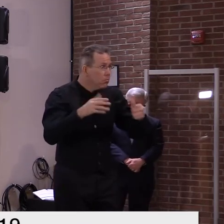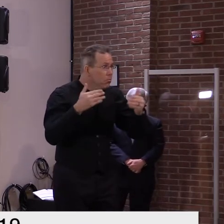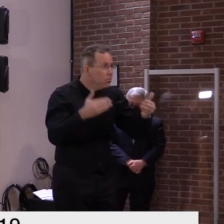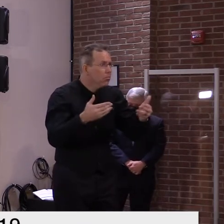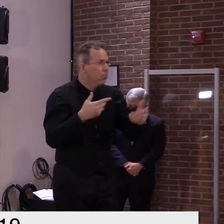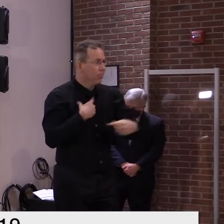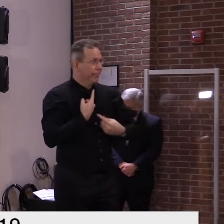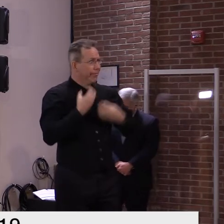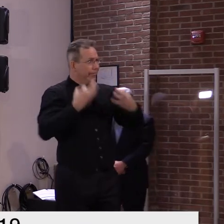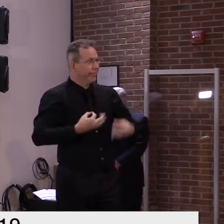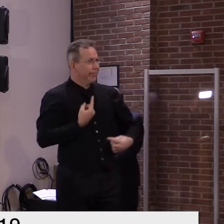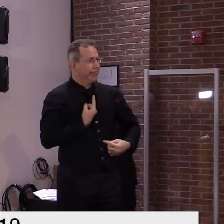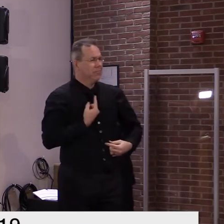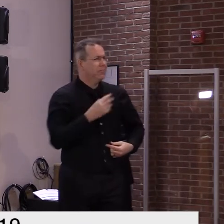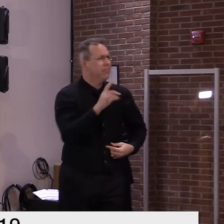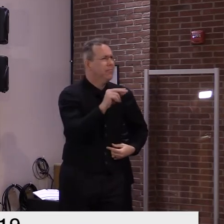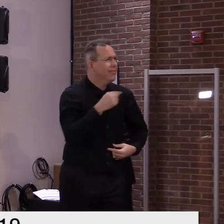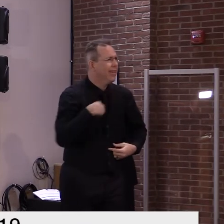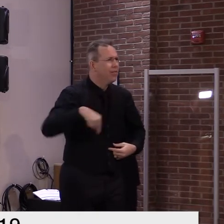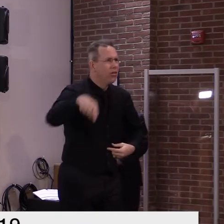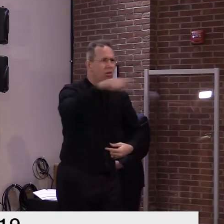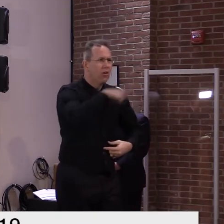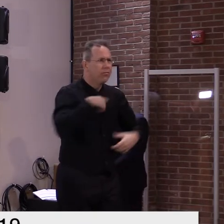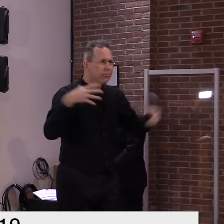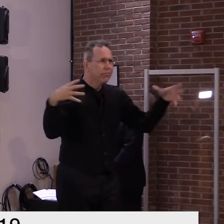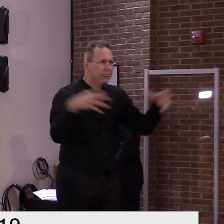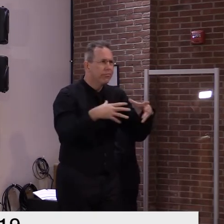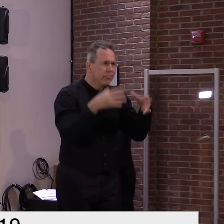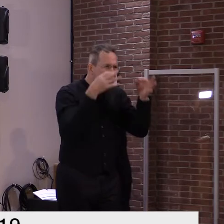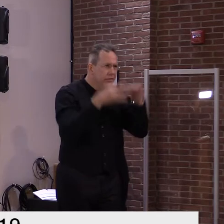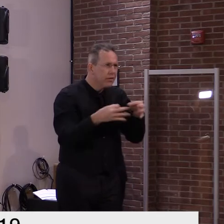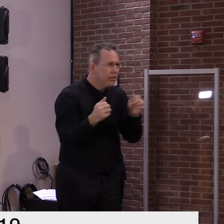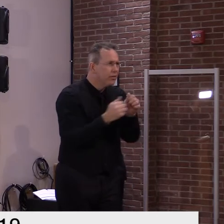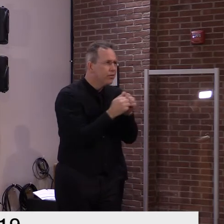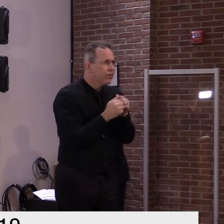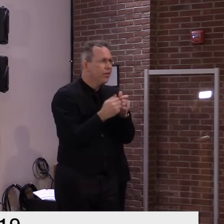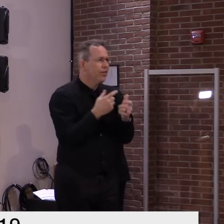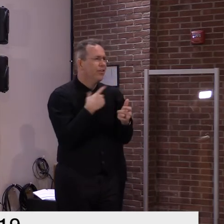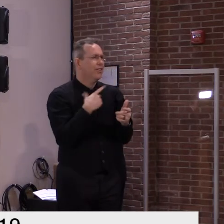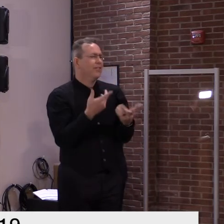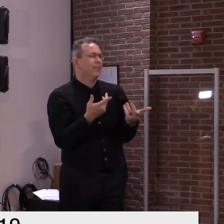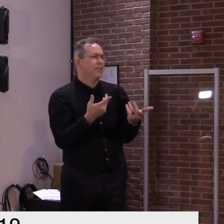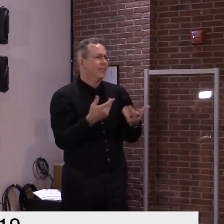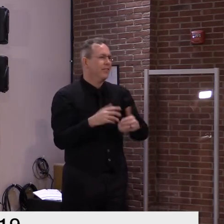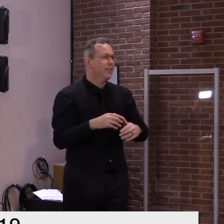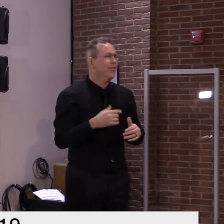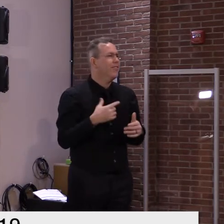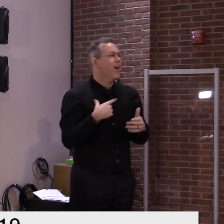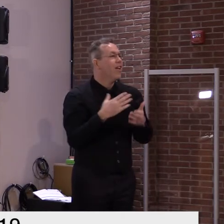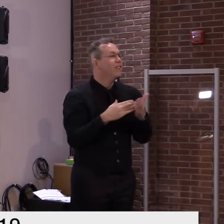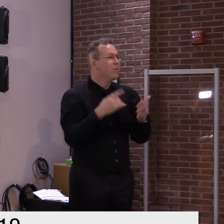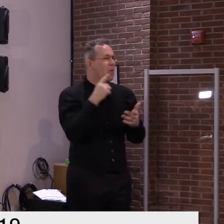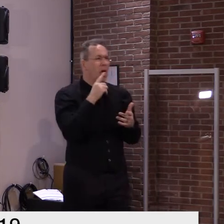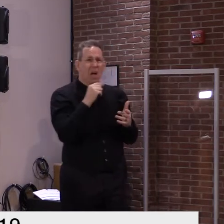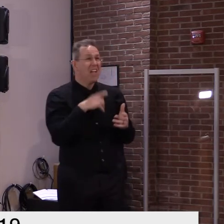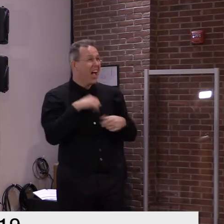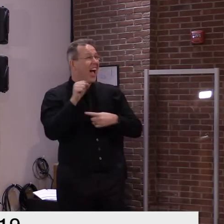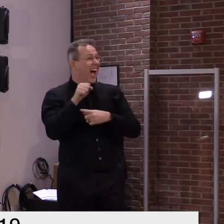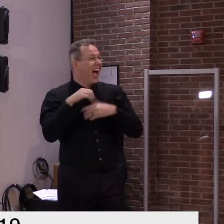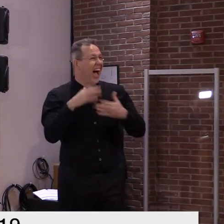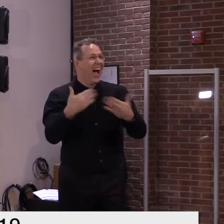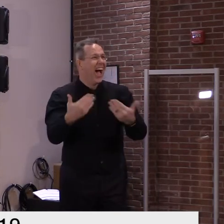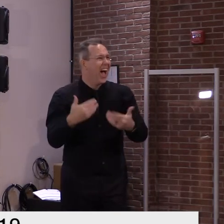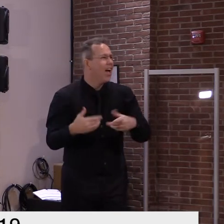than doing it individually. As you said, if we decide to do it one way and your friend